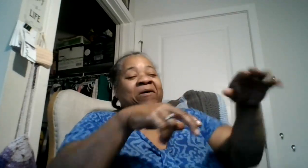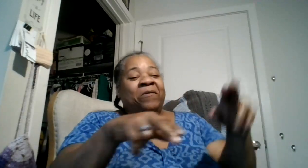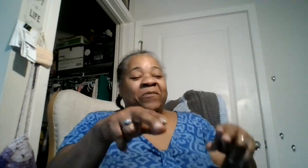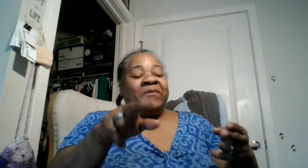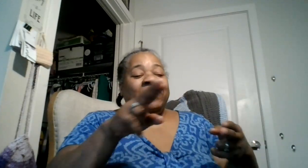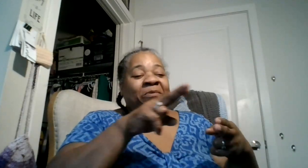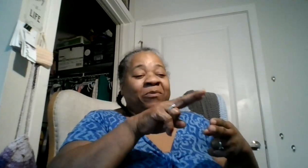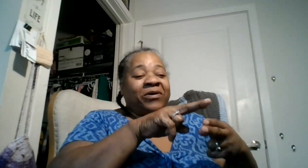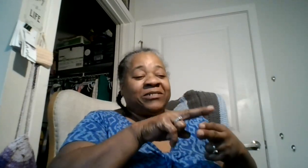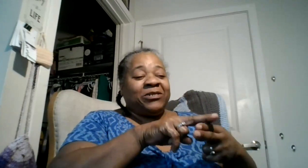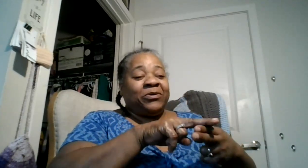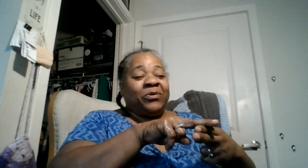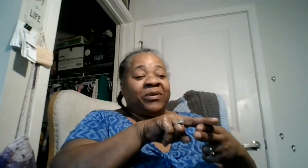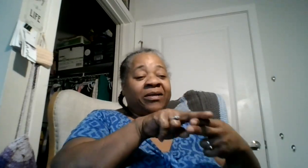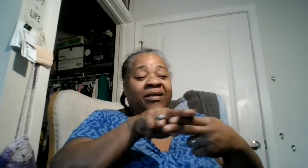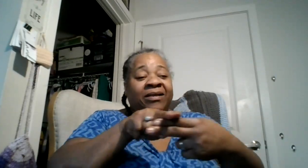So we want to